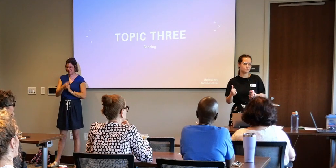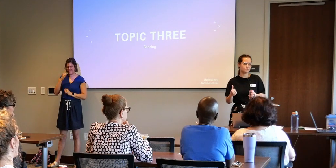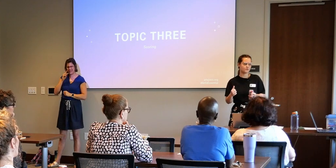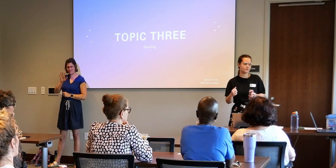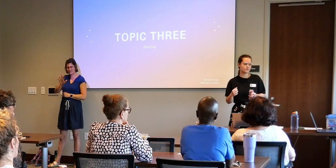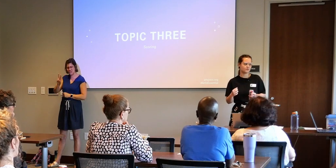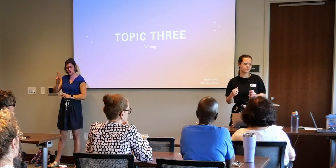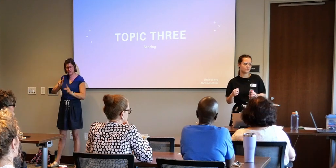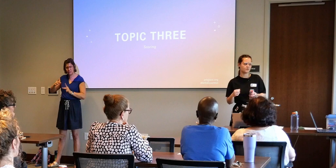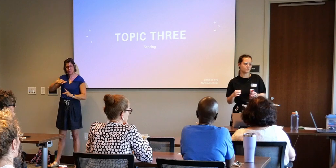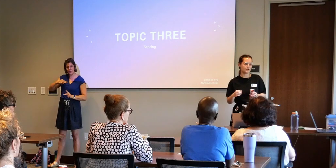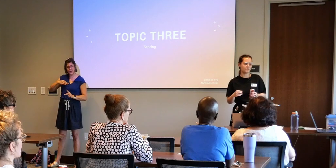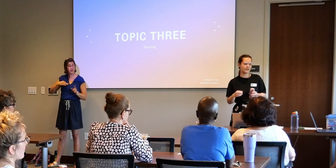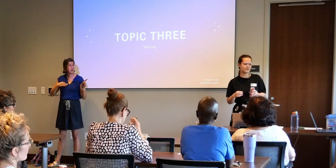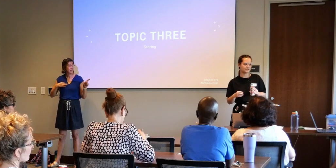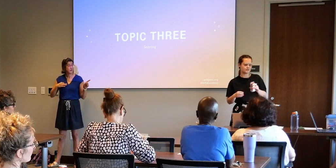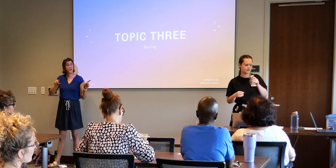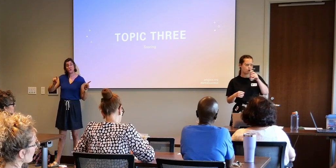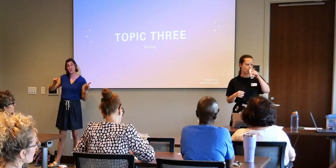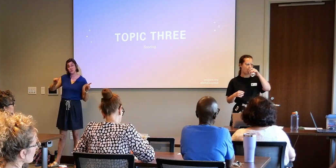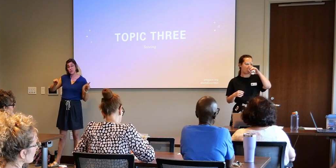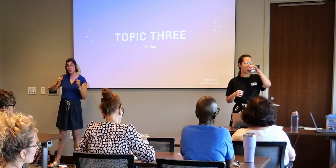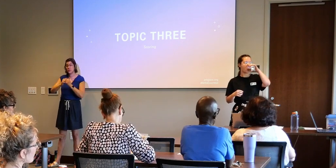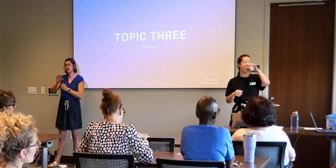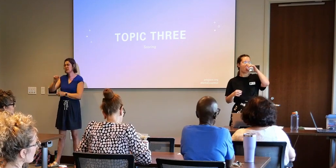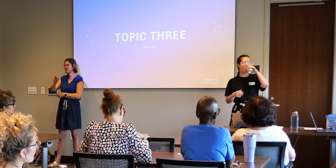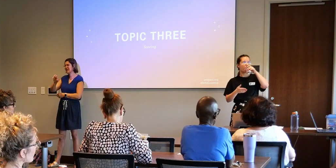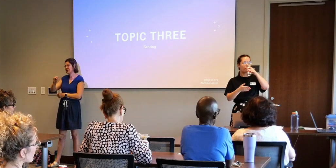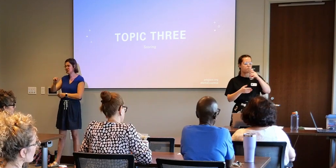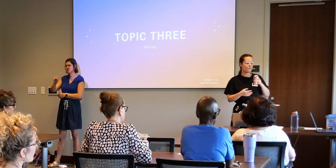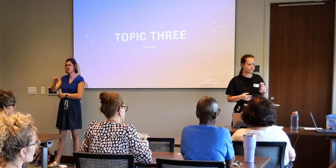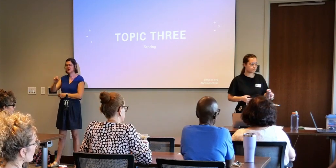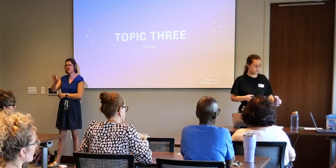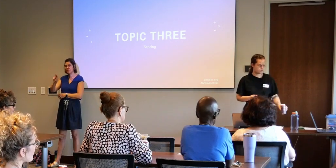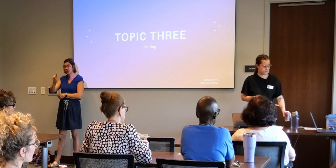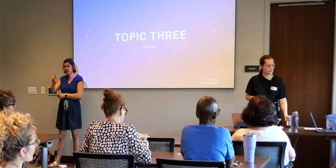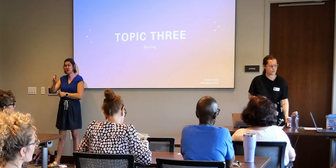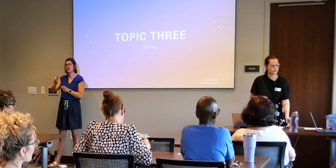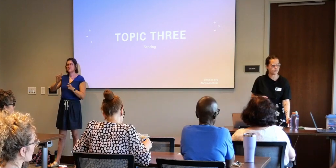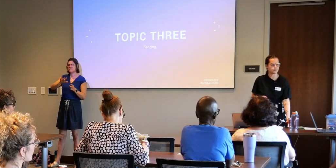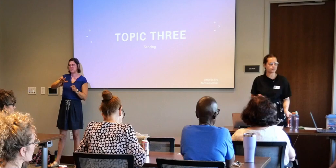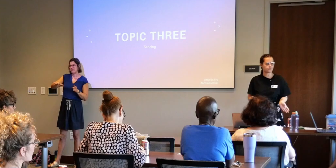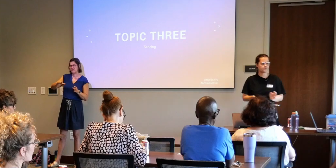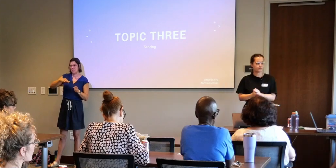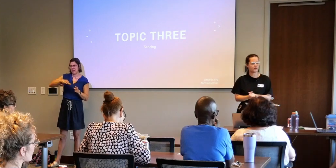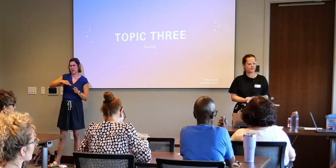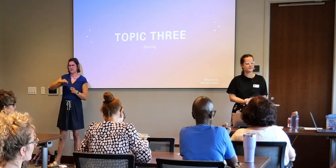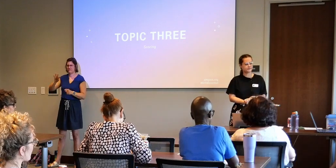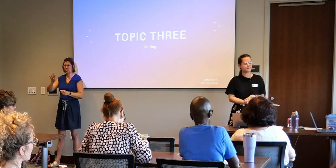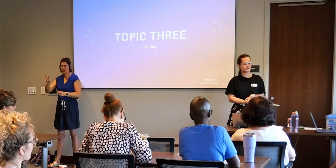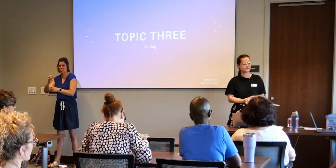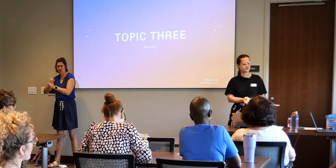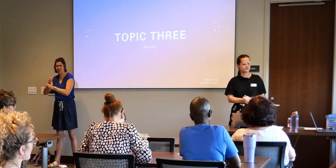52? In 2020 with the CARES Act funding, we had 54 applicants and we funded 44 artists. So we're essentially doubling